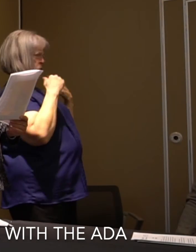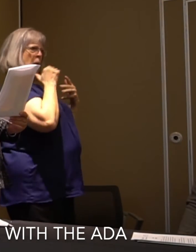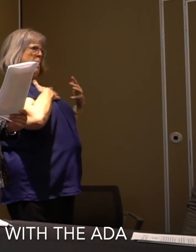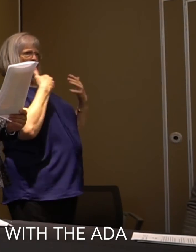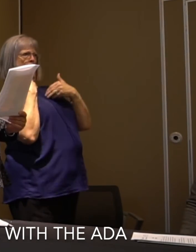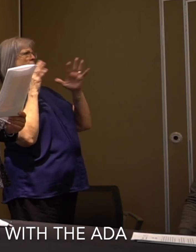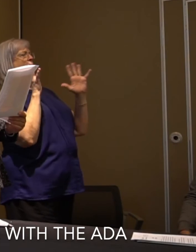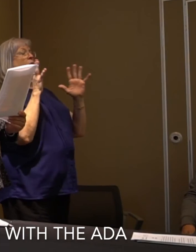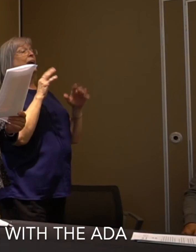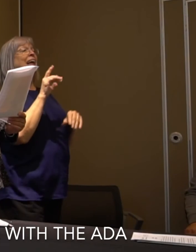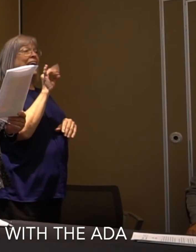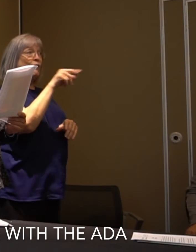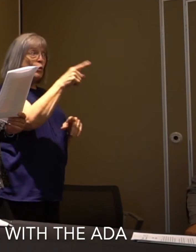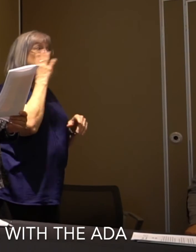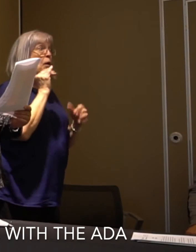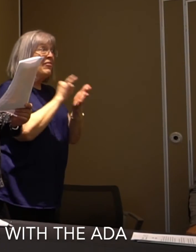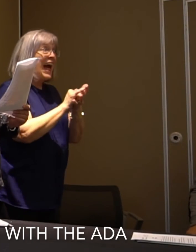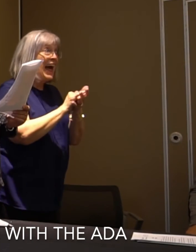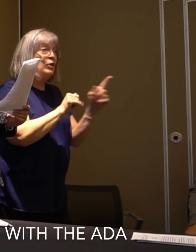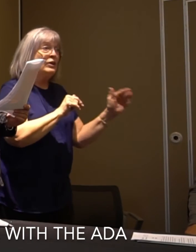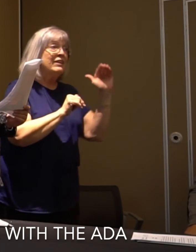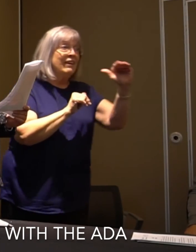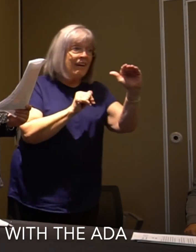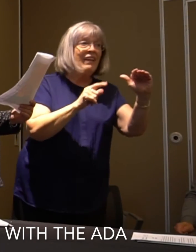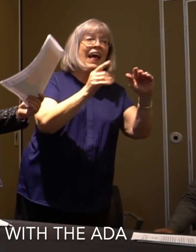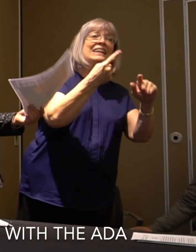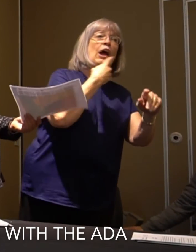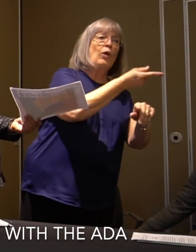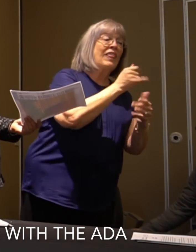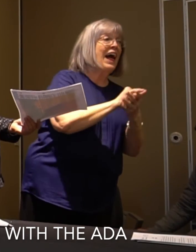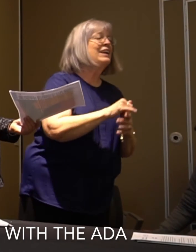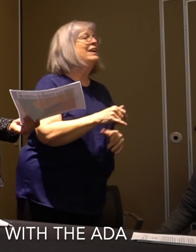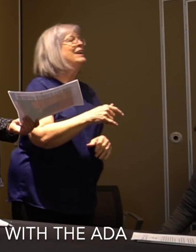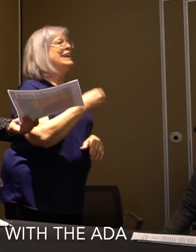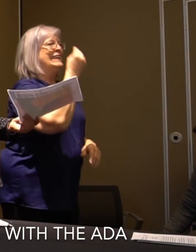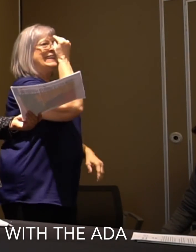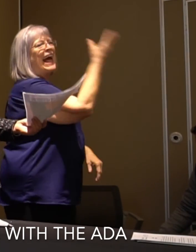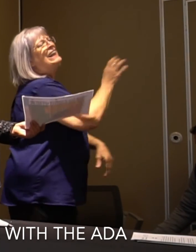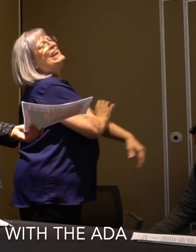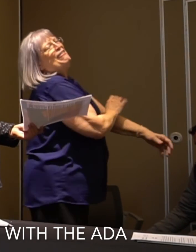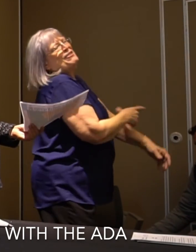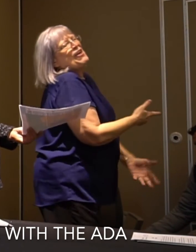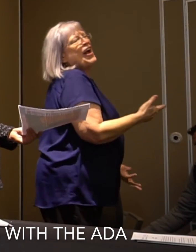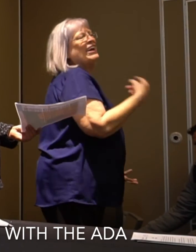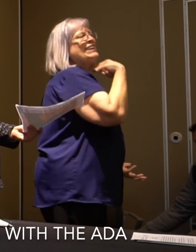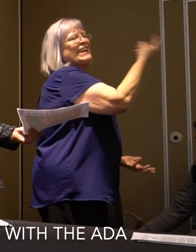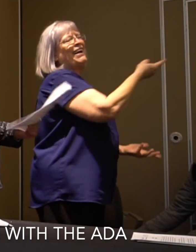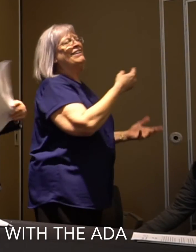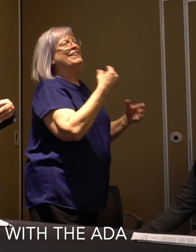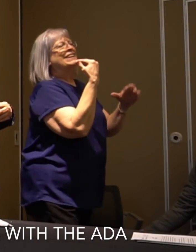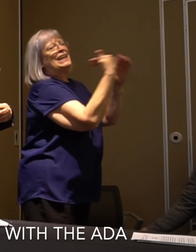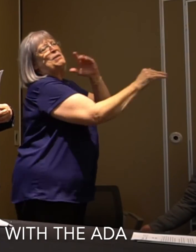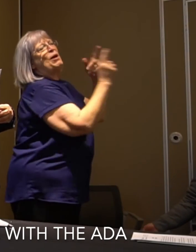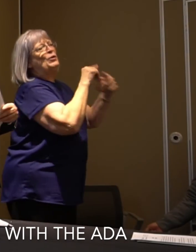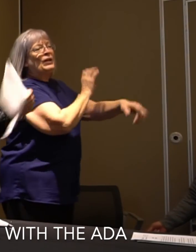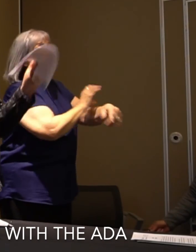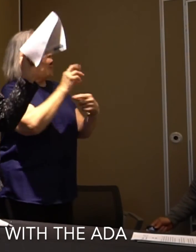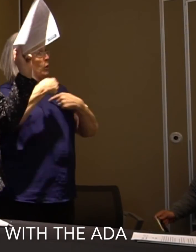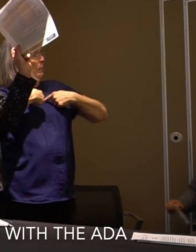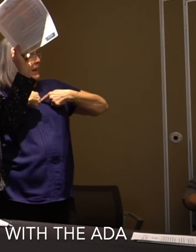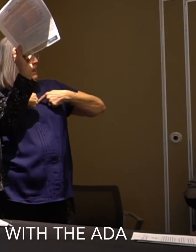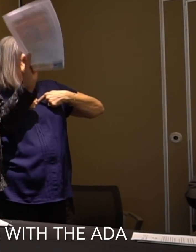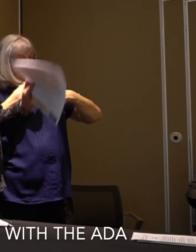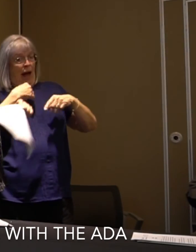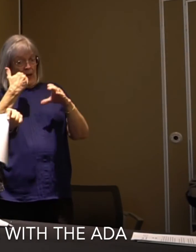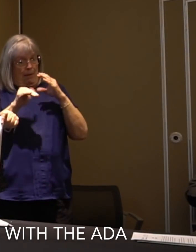not. If you have that experience, please let Cliff know. Please send an email to Cliff or to me.